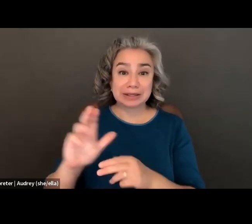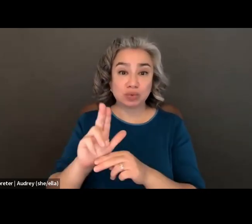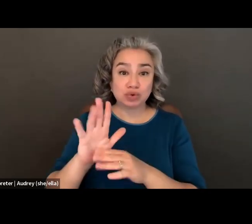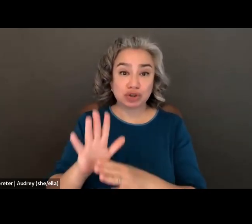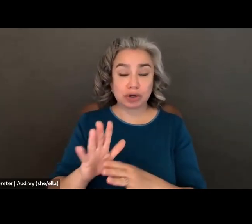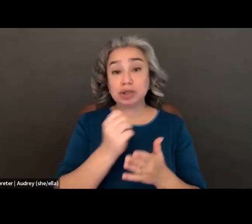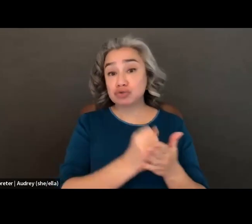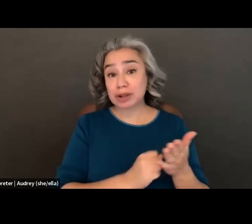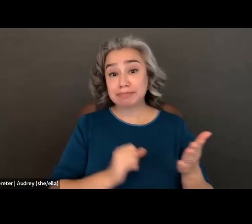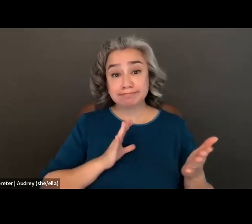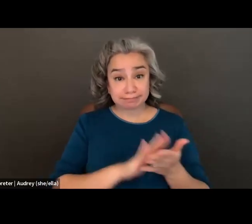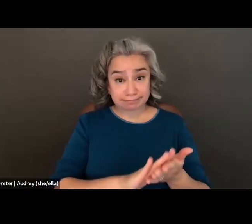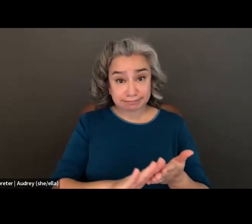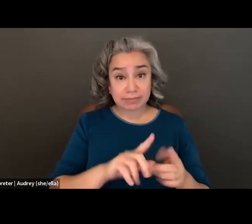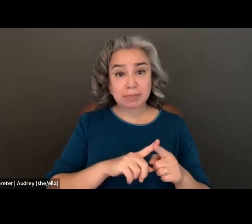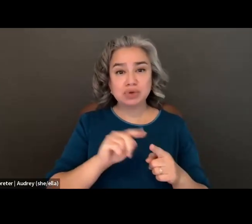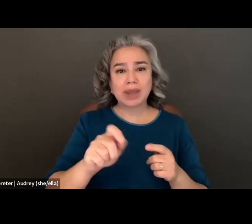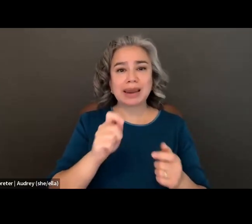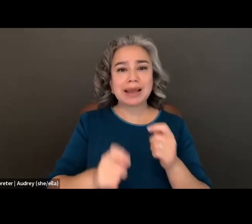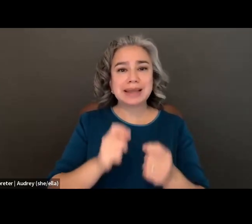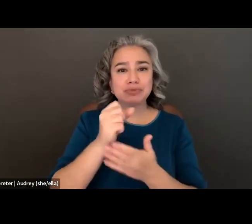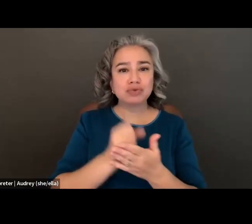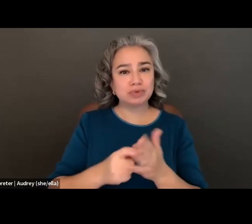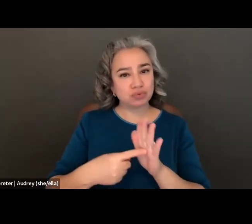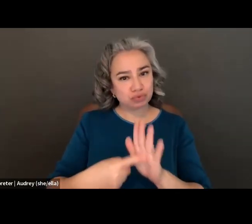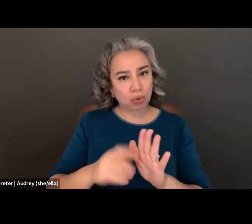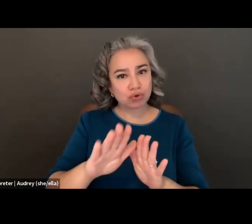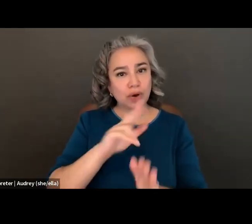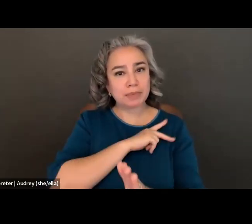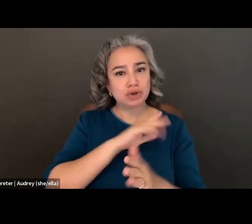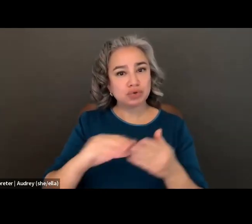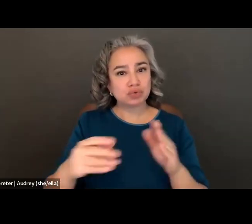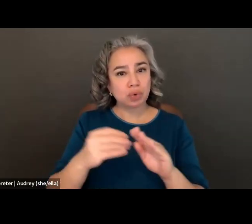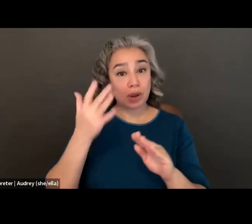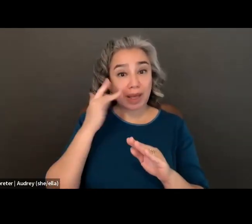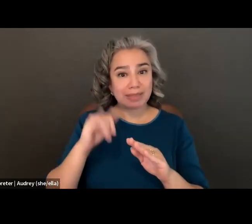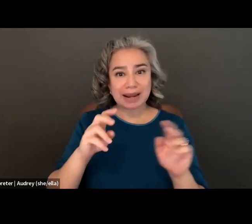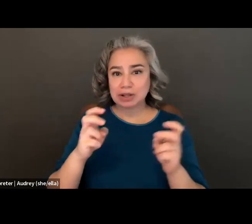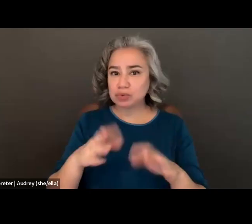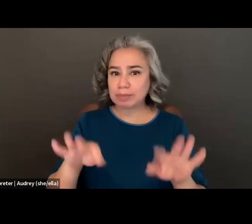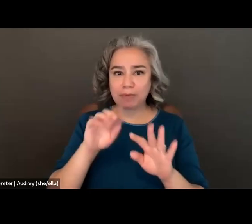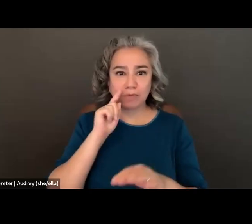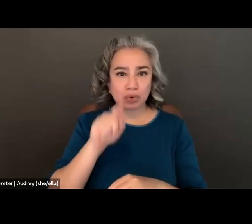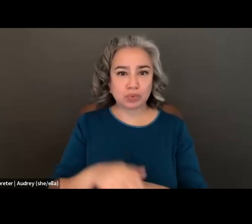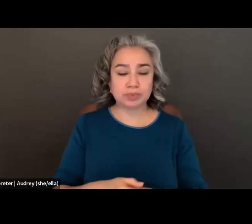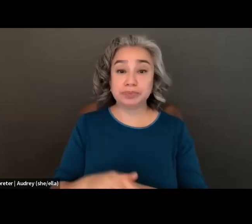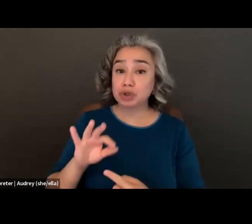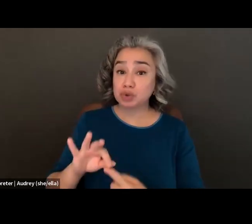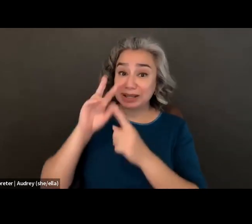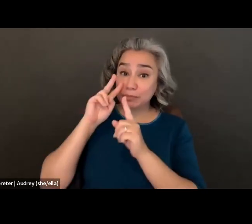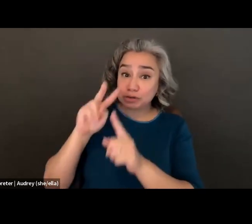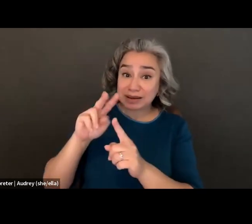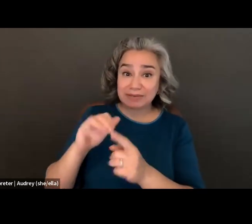scripts are helpful, you can also adapt the script to reflect your personal story and why the issue matters to you. Sharing your unique perspective